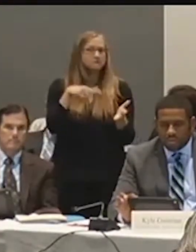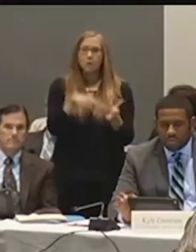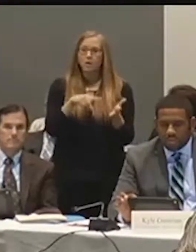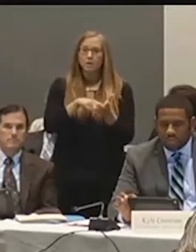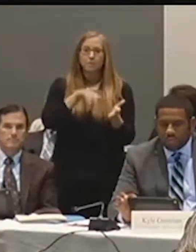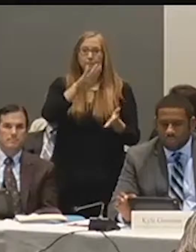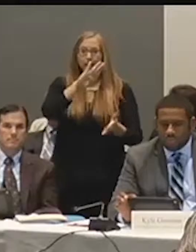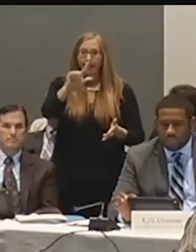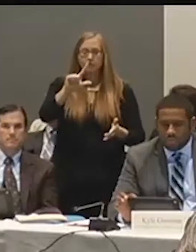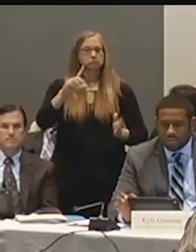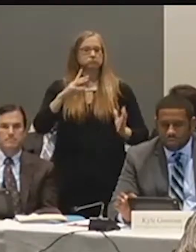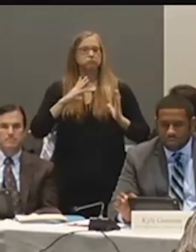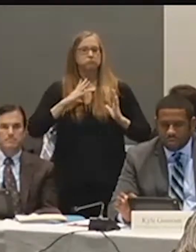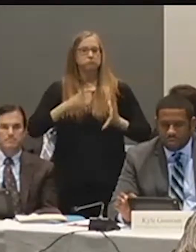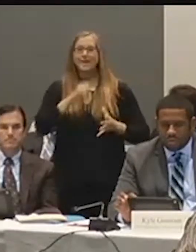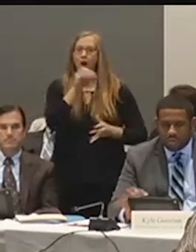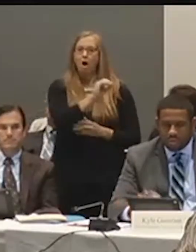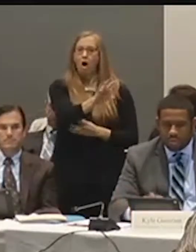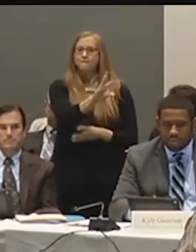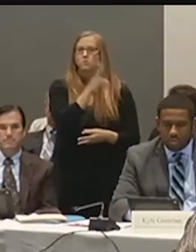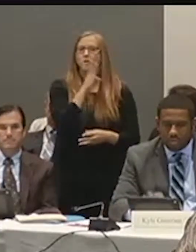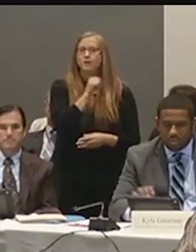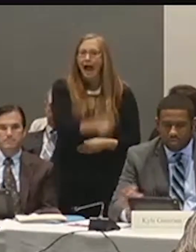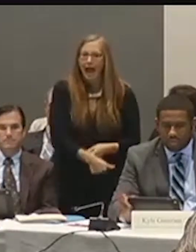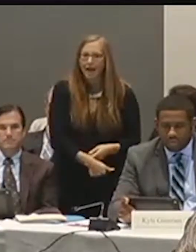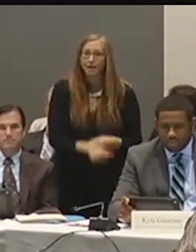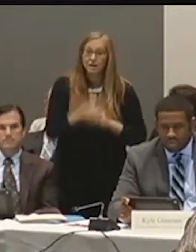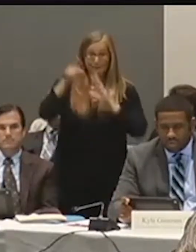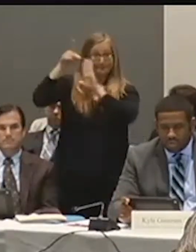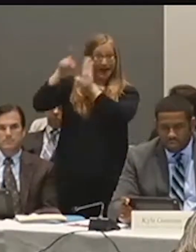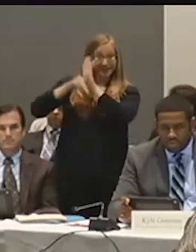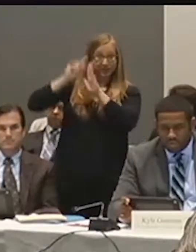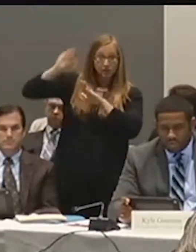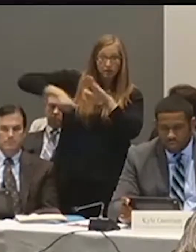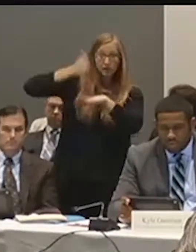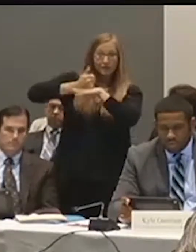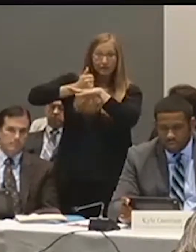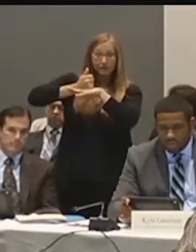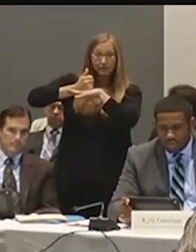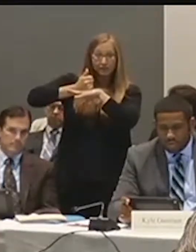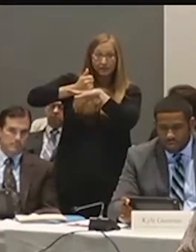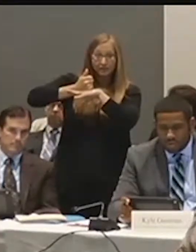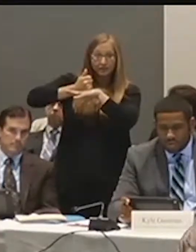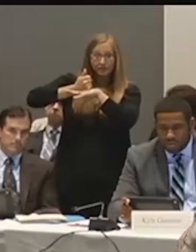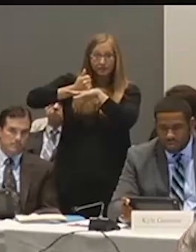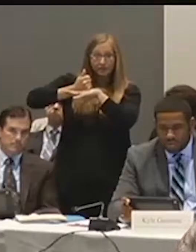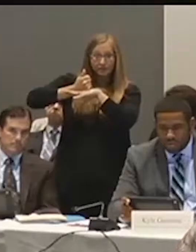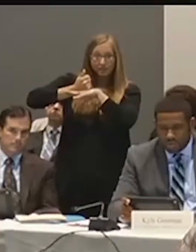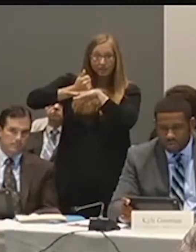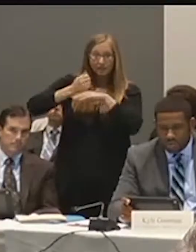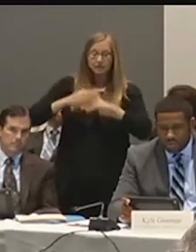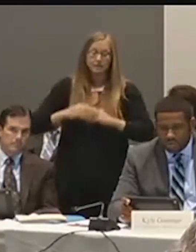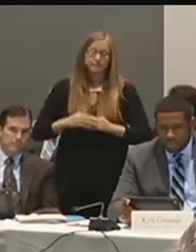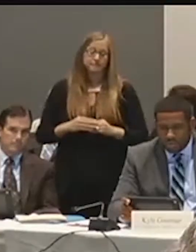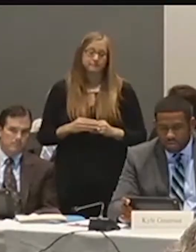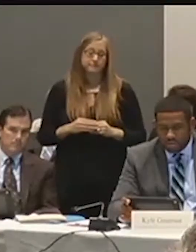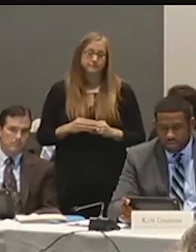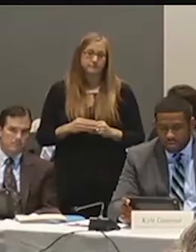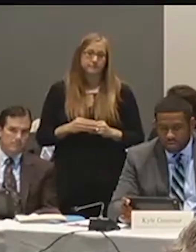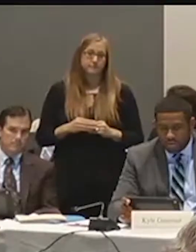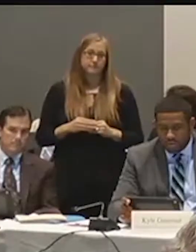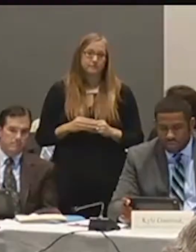they will not face a shutoff. Getting that policy that's been articulated by the directors and others